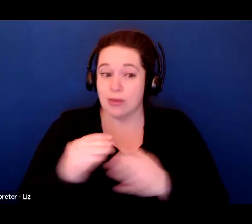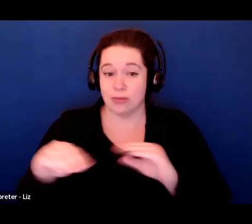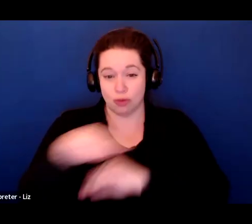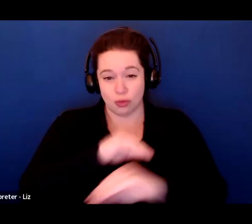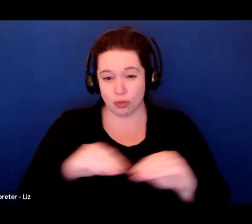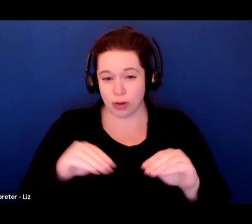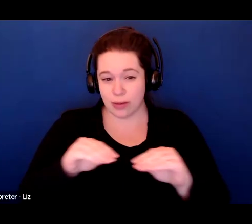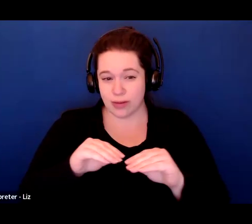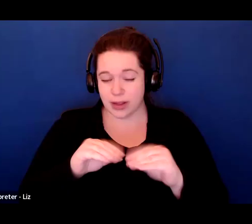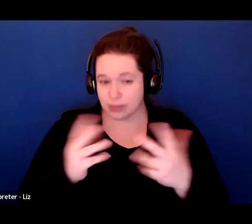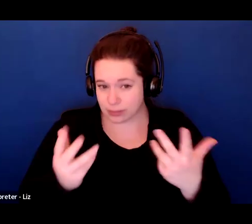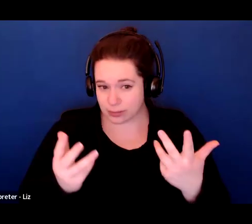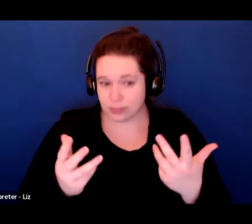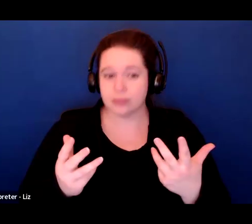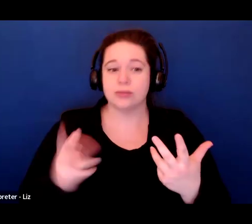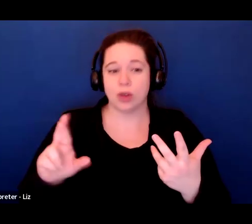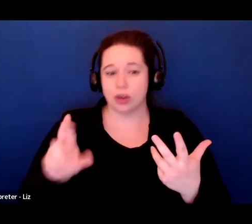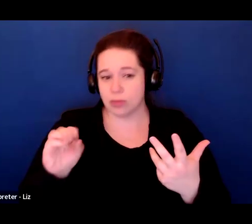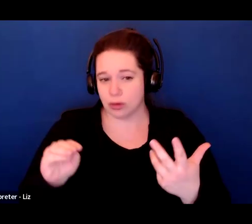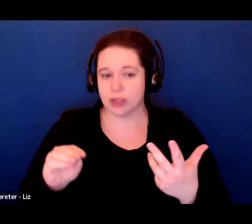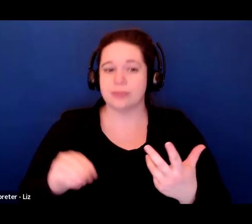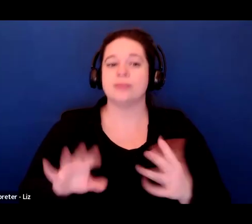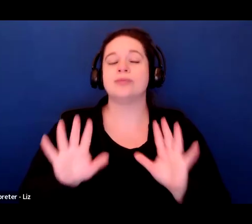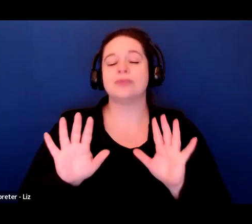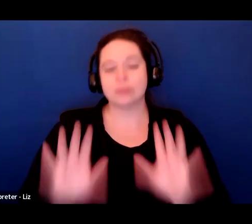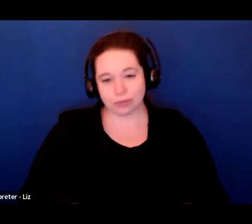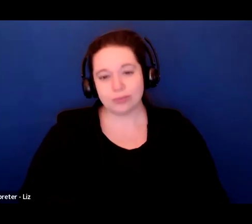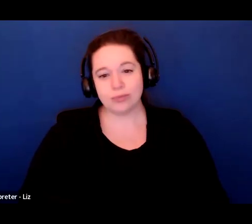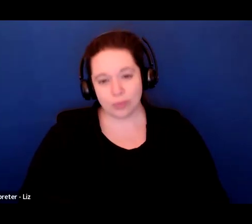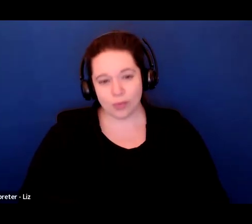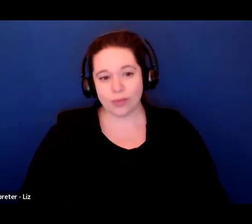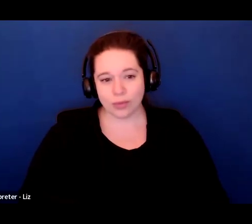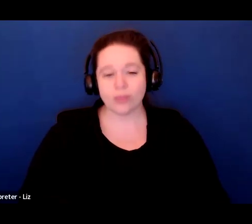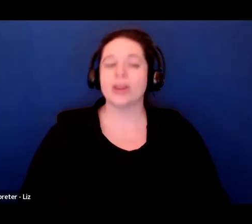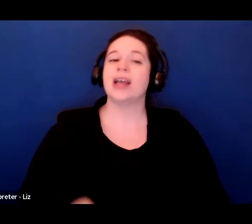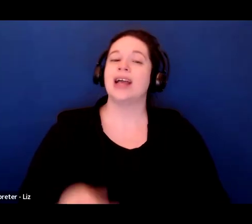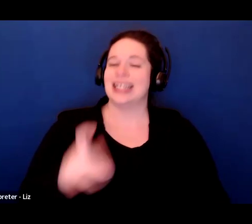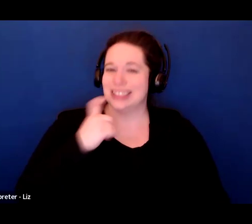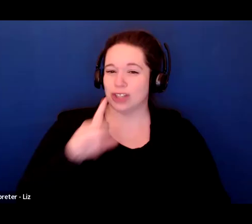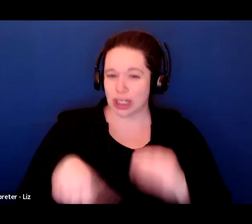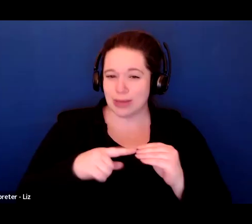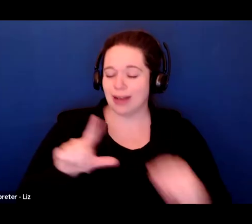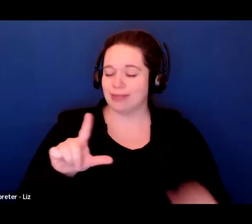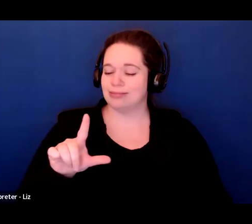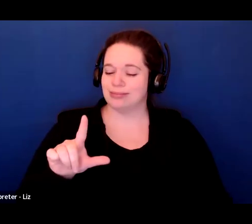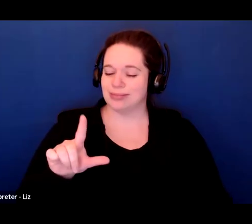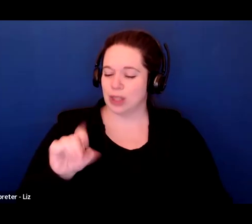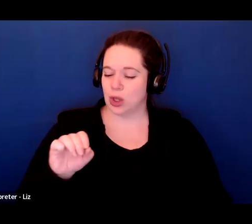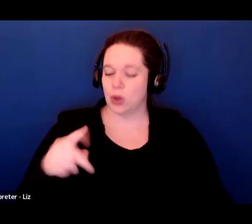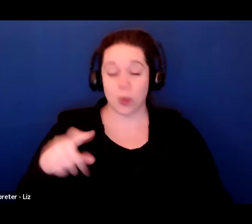talked about the loops. That can be helpful. With lymphedema, you might not be able to use the loops right away